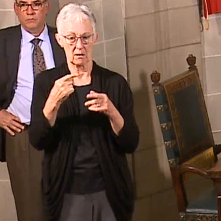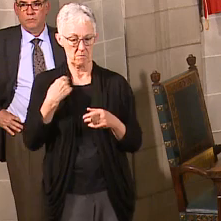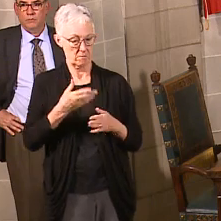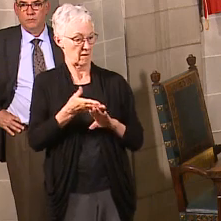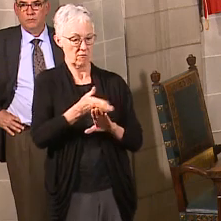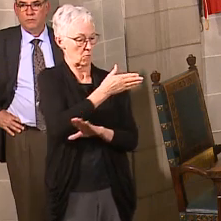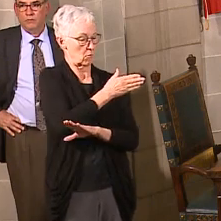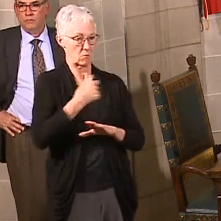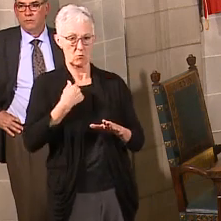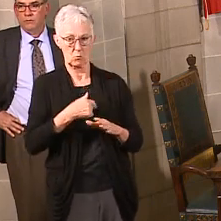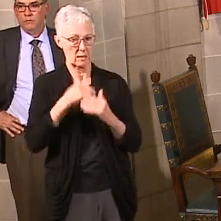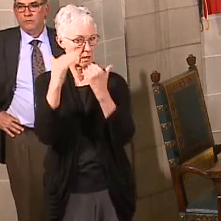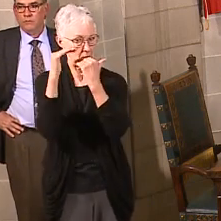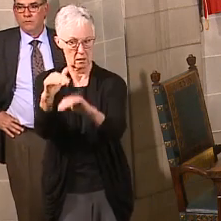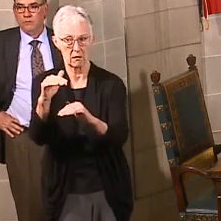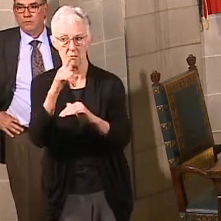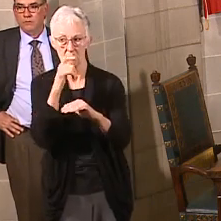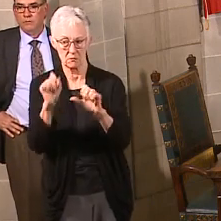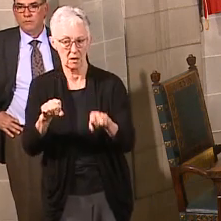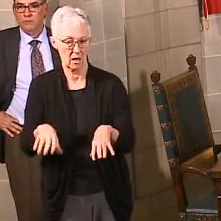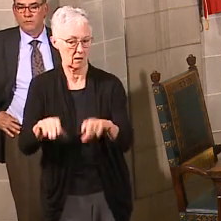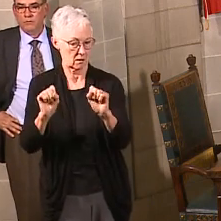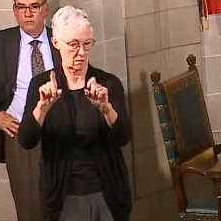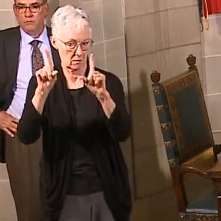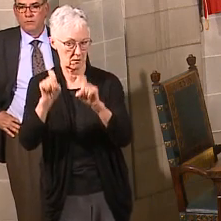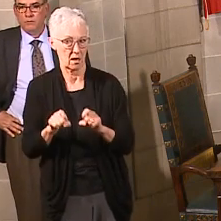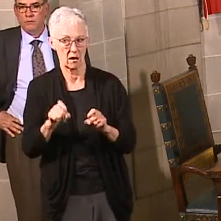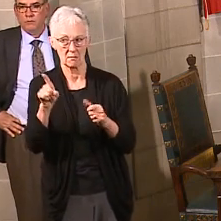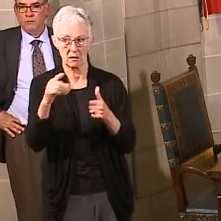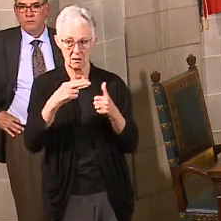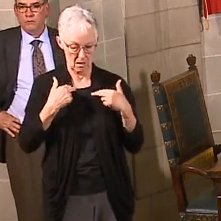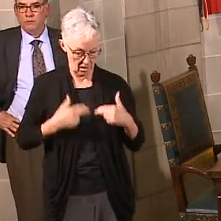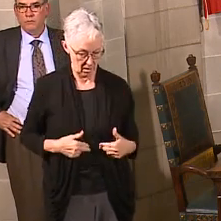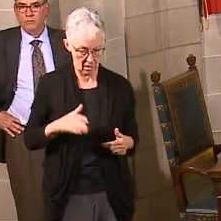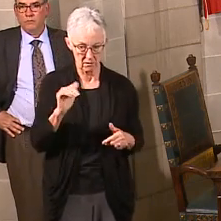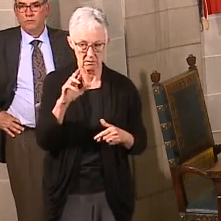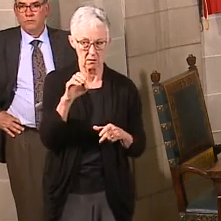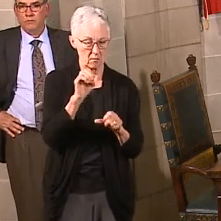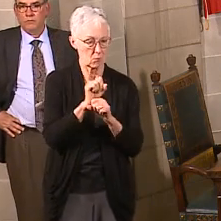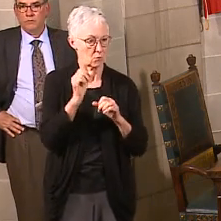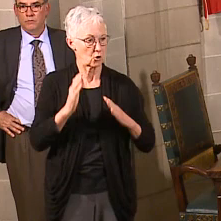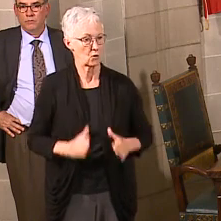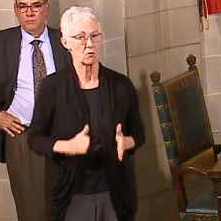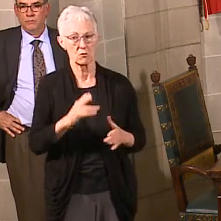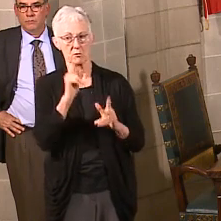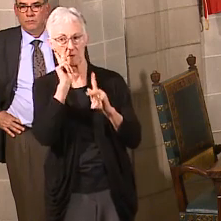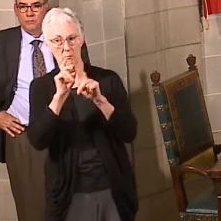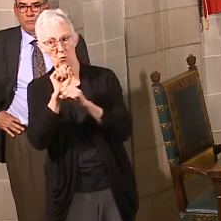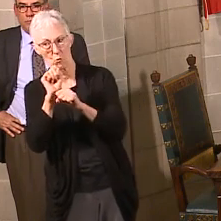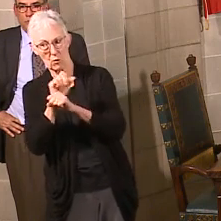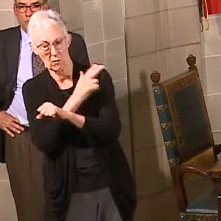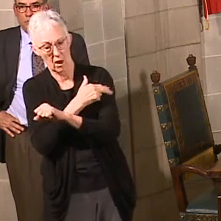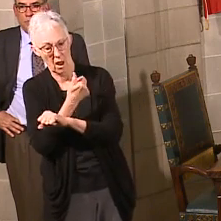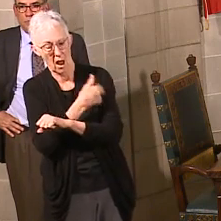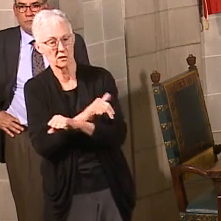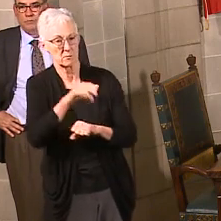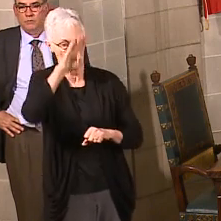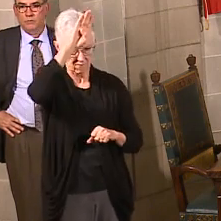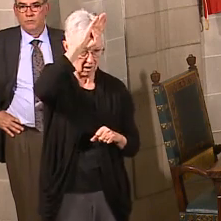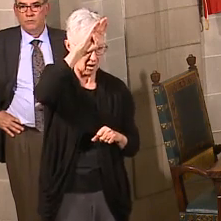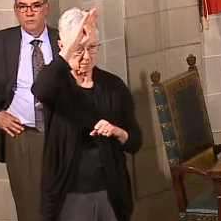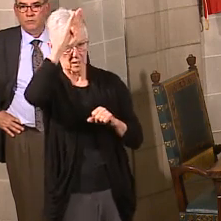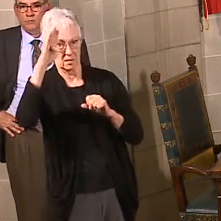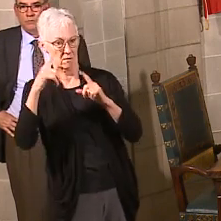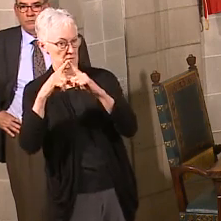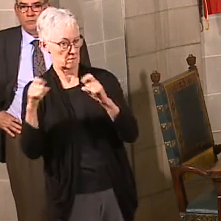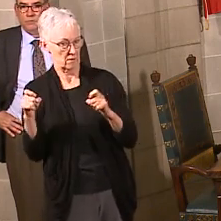responders, EMT police, so forth, as well as people at high-risk conditions. This will basically allow healthcare providers, if somebody comes in with the symptoms